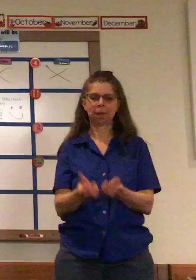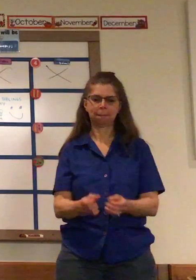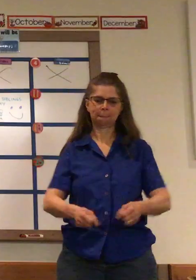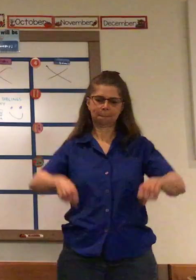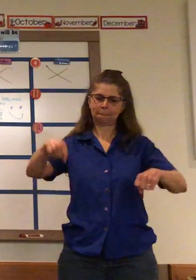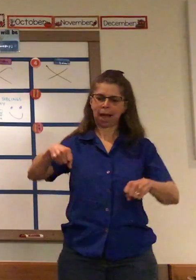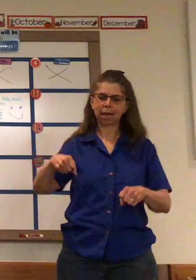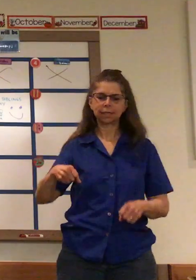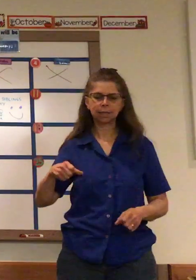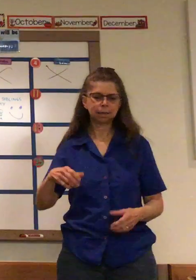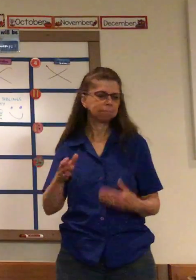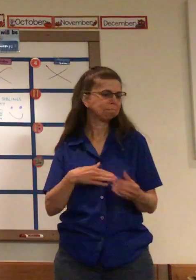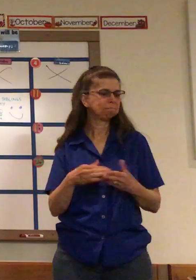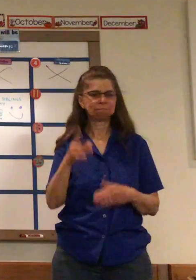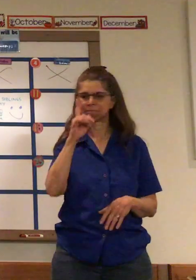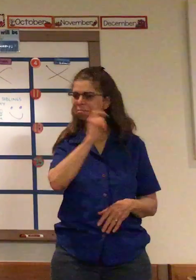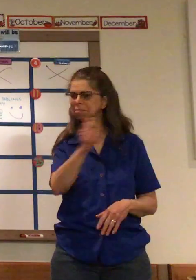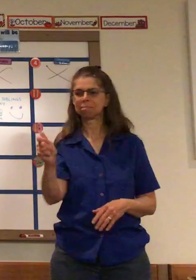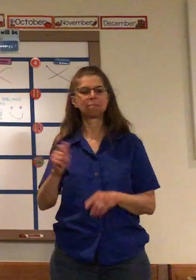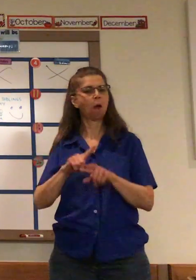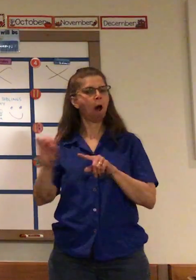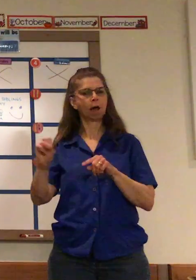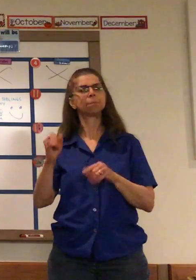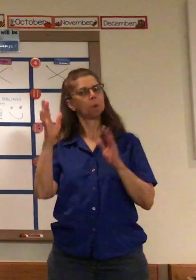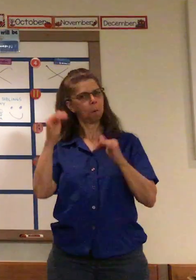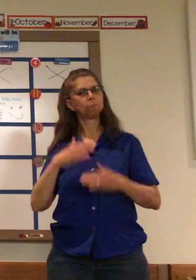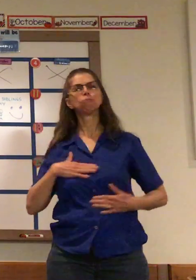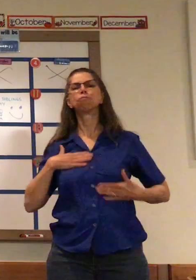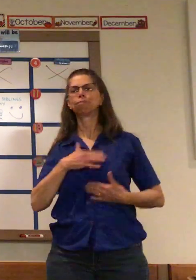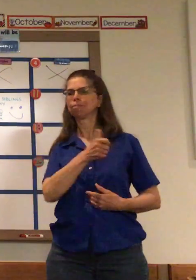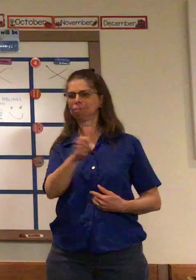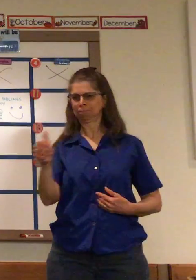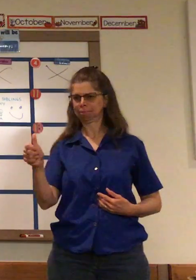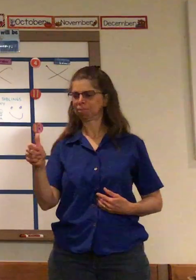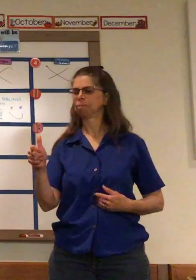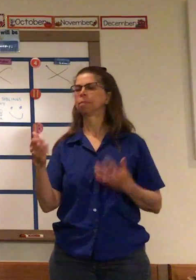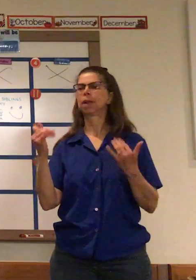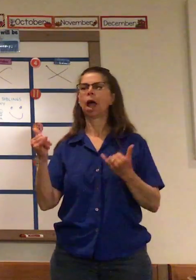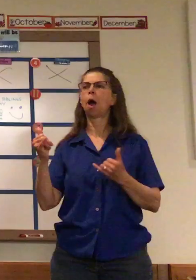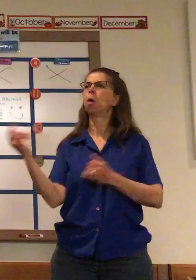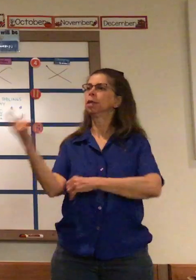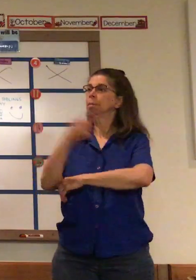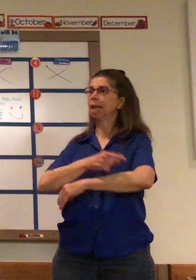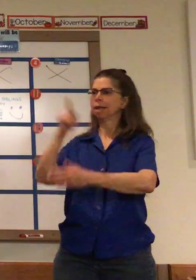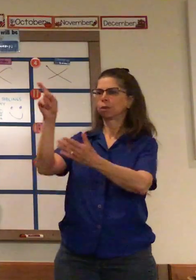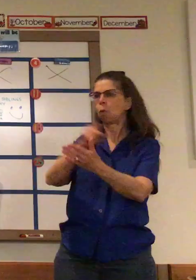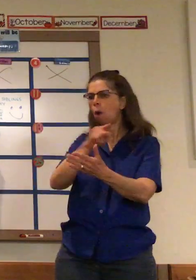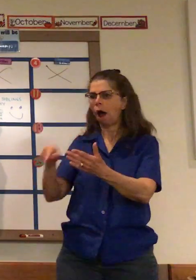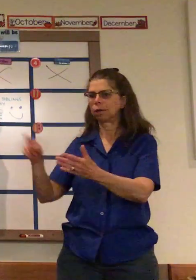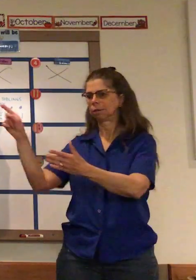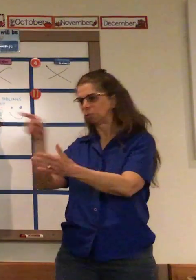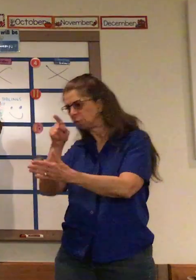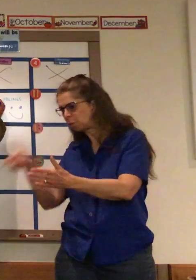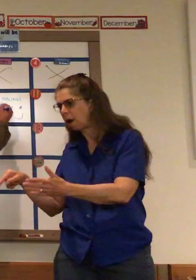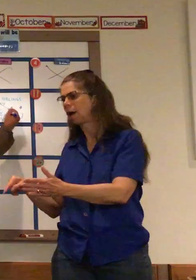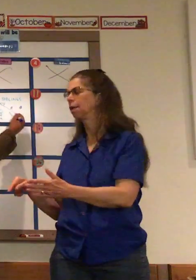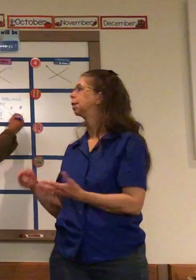basket. Either way, I hope you had an awesome time. So let's cross out some days. We're done